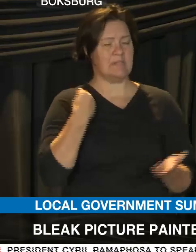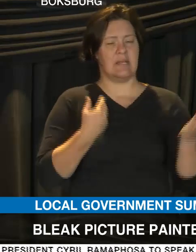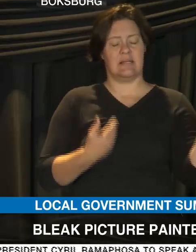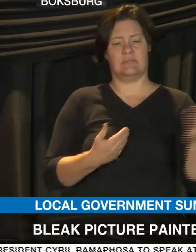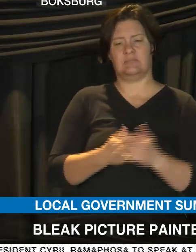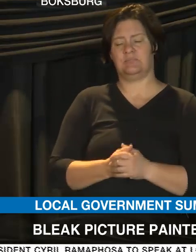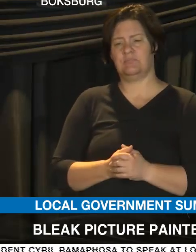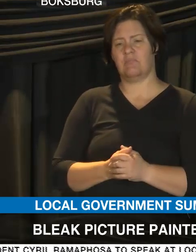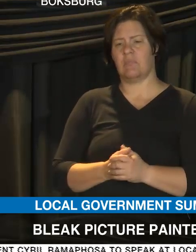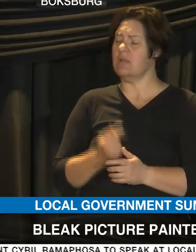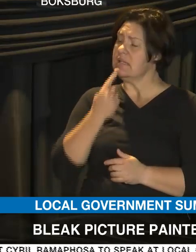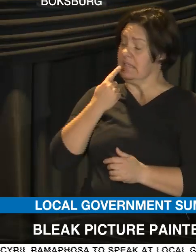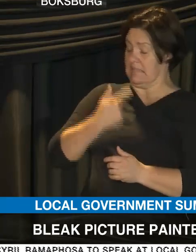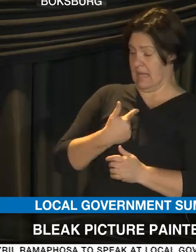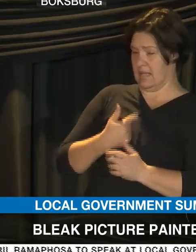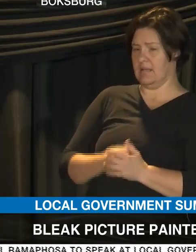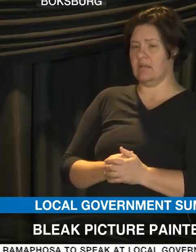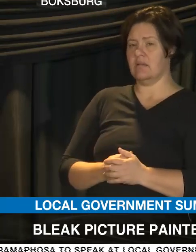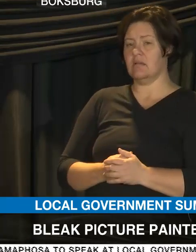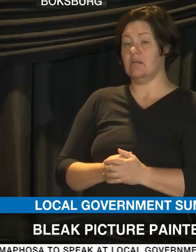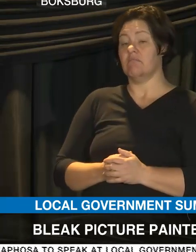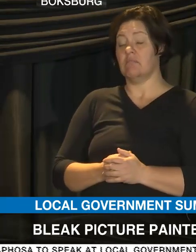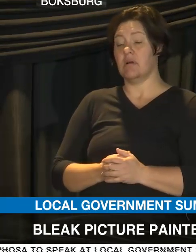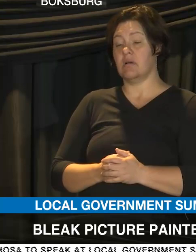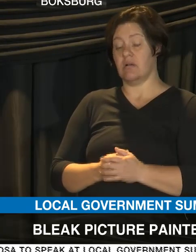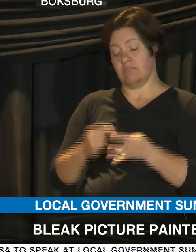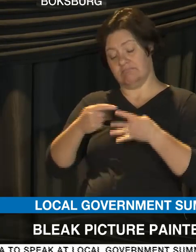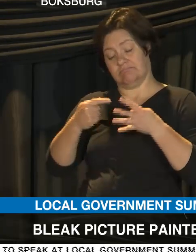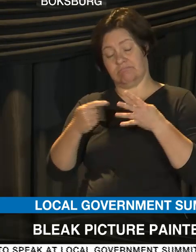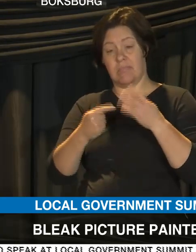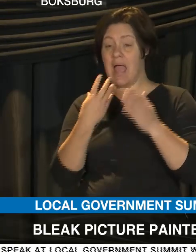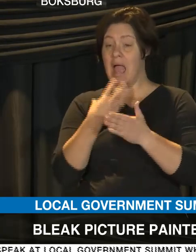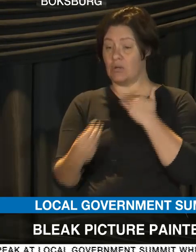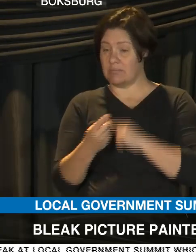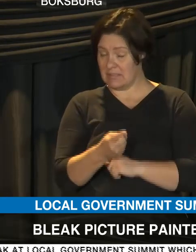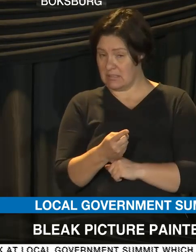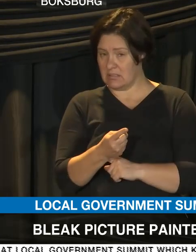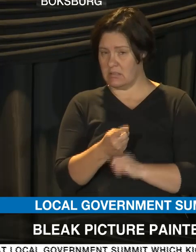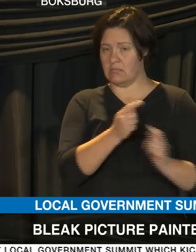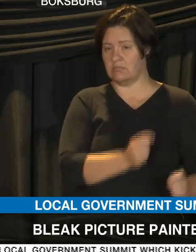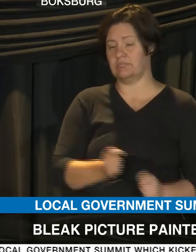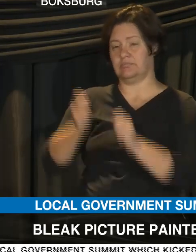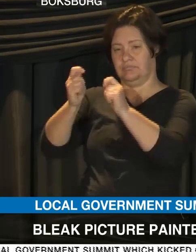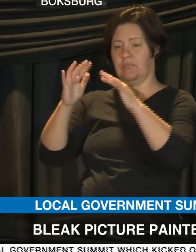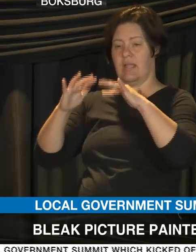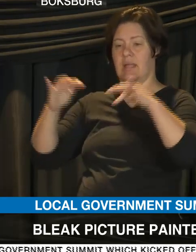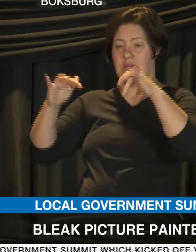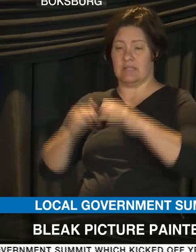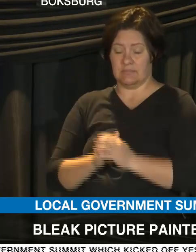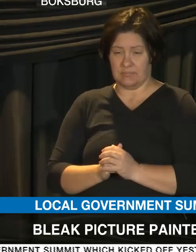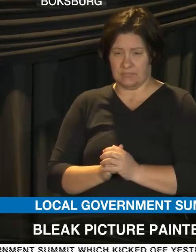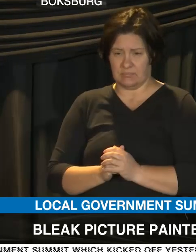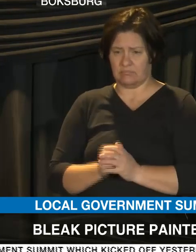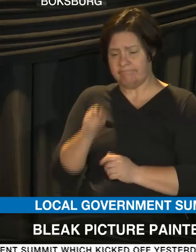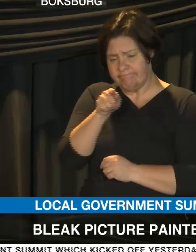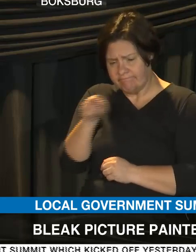saying the outcomes from this forum she would like to be taken to Cabinet, so that Cabinet